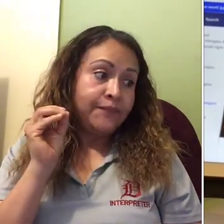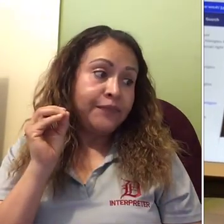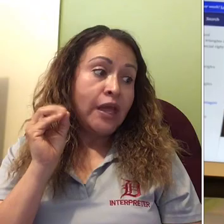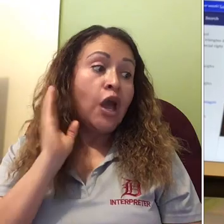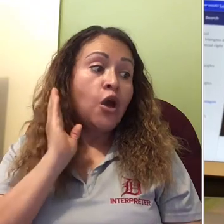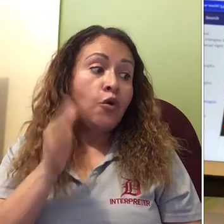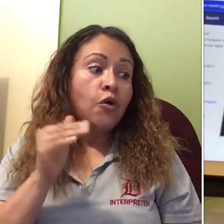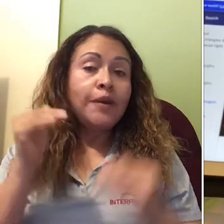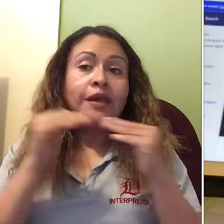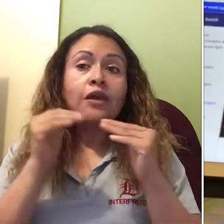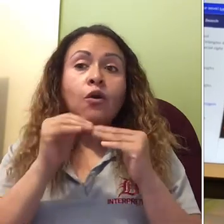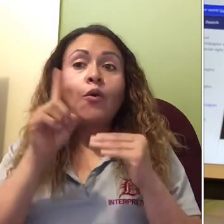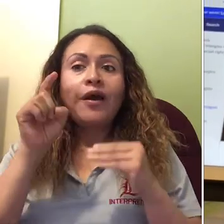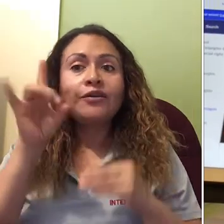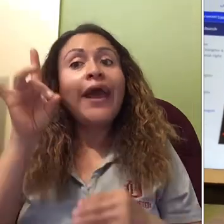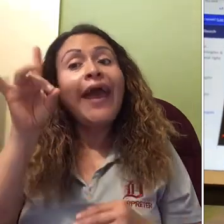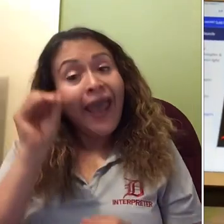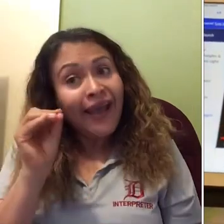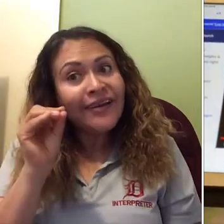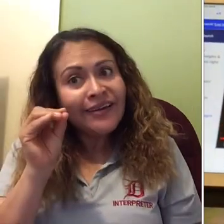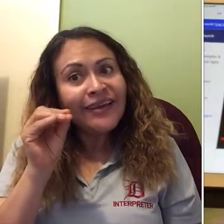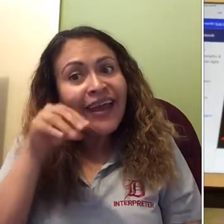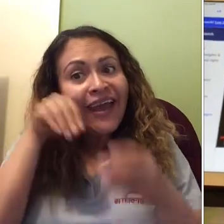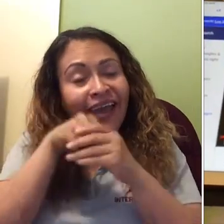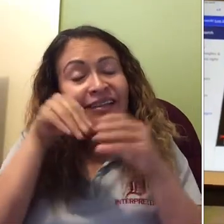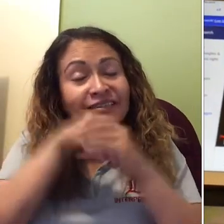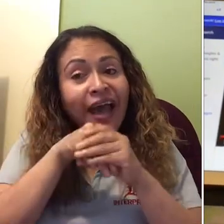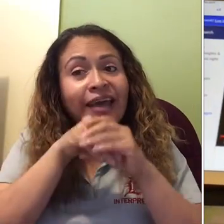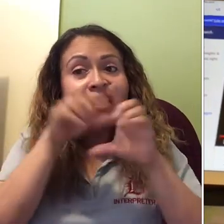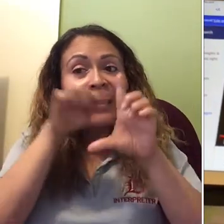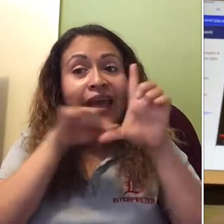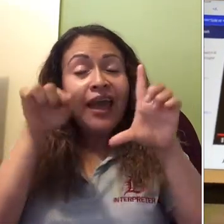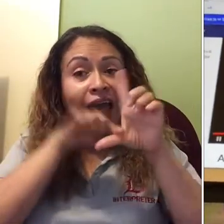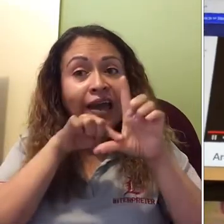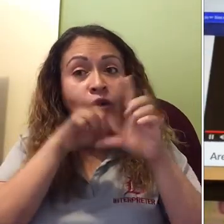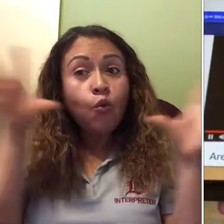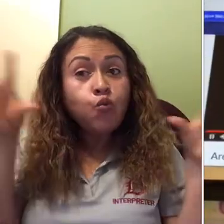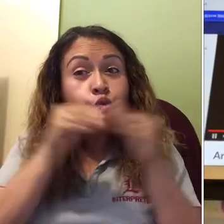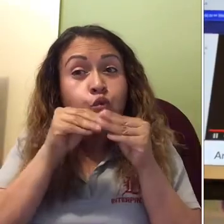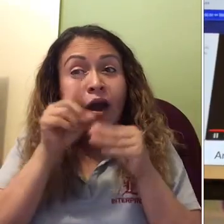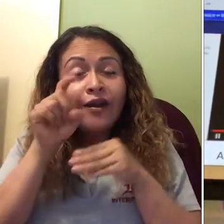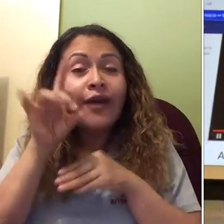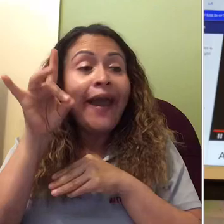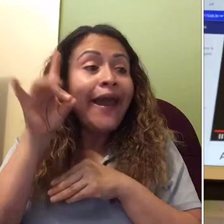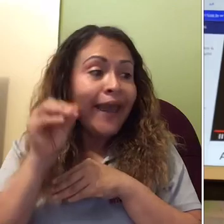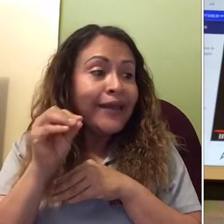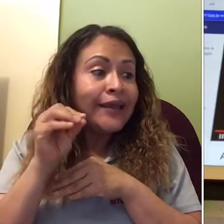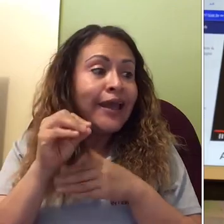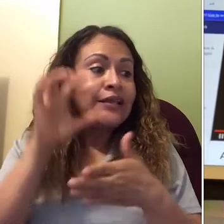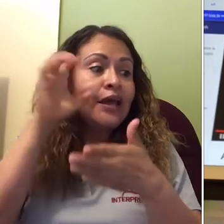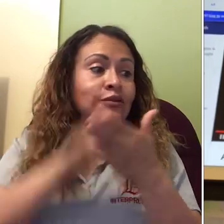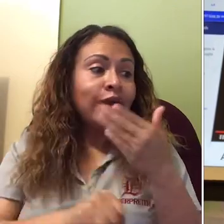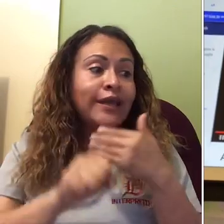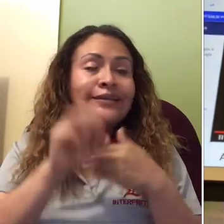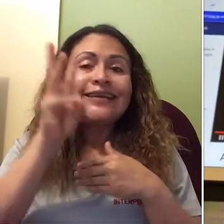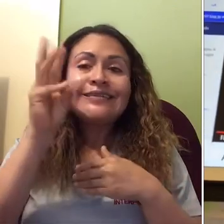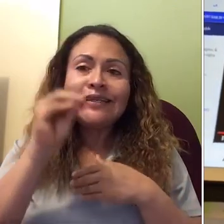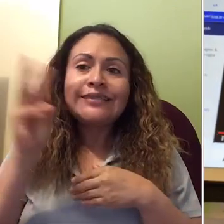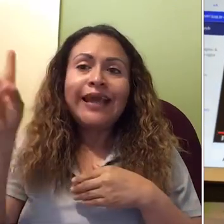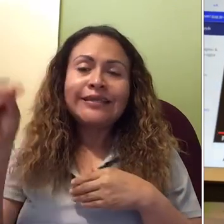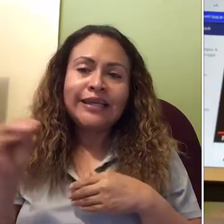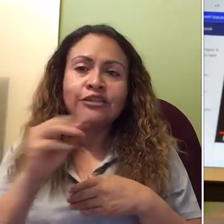is going to be equal to 180, because the interior angles of any triangle, they add up to 180. And so subtract 60 from both sides,